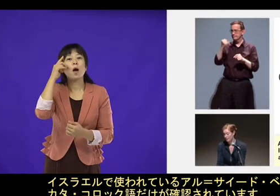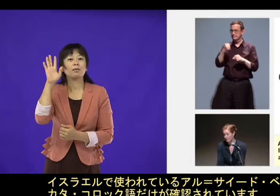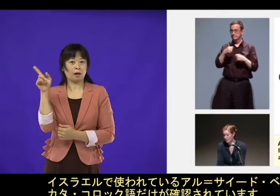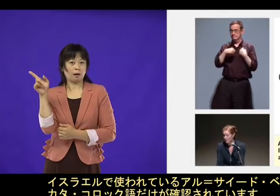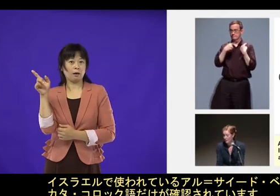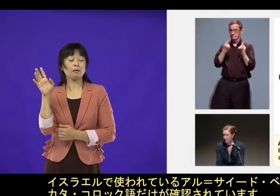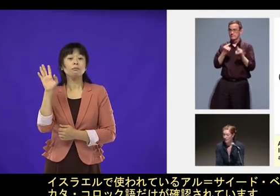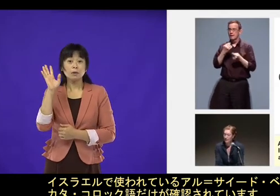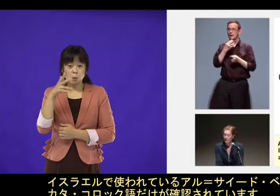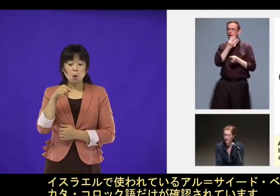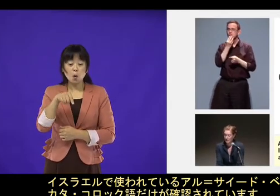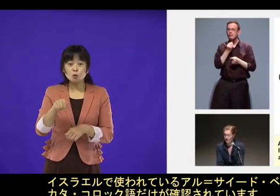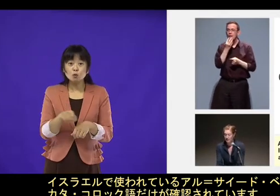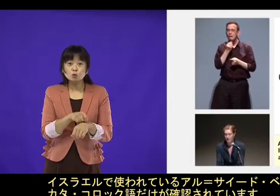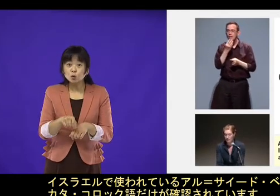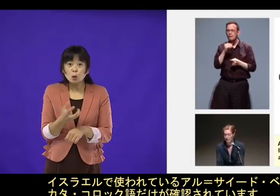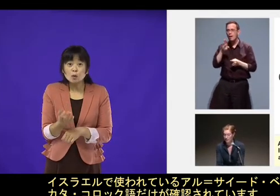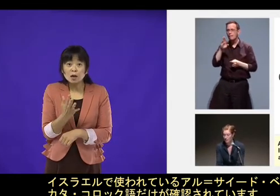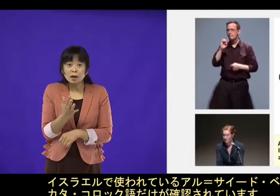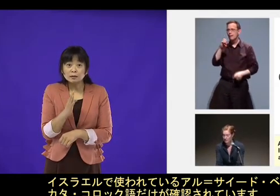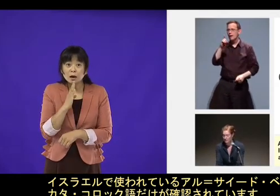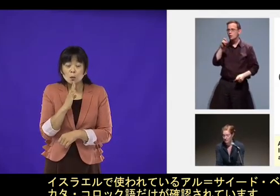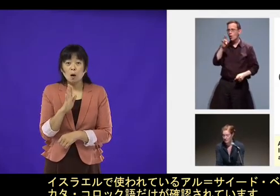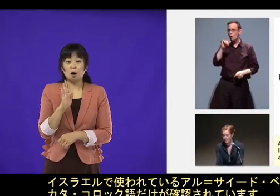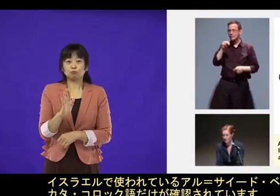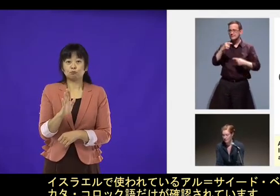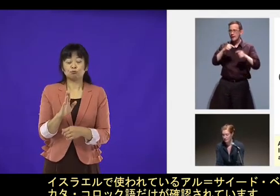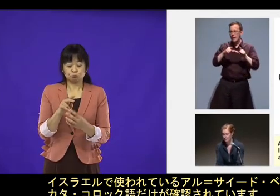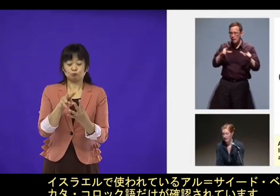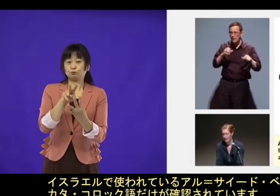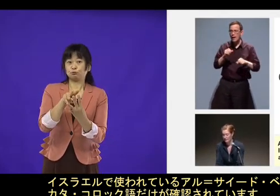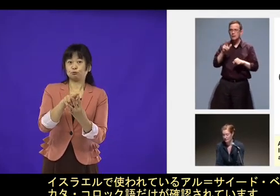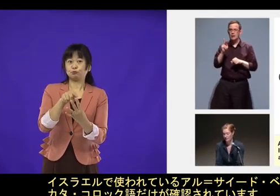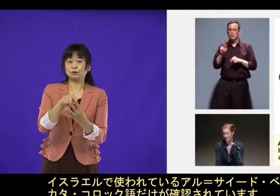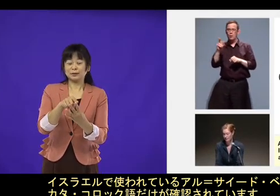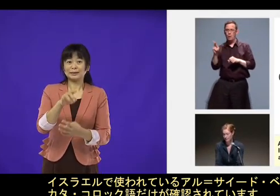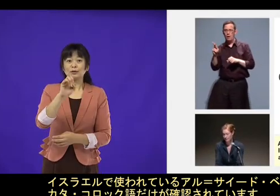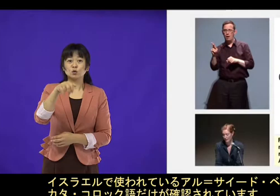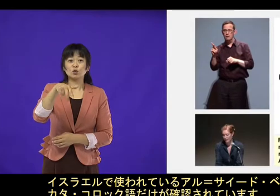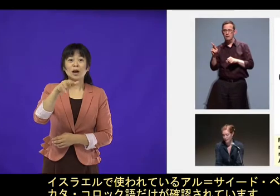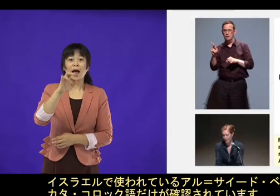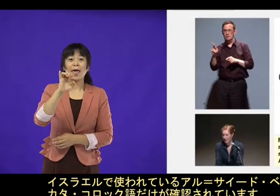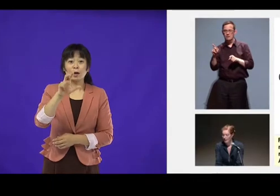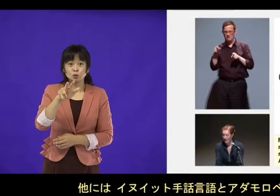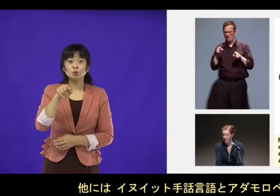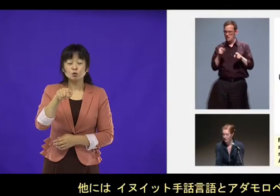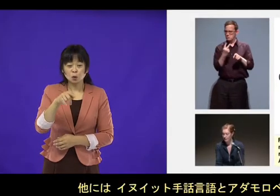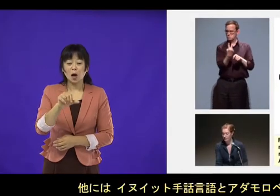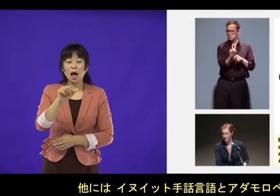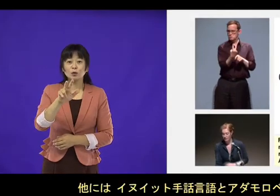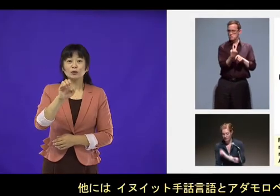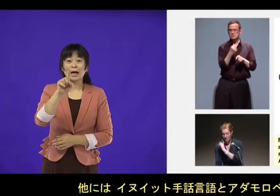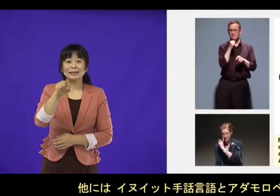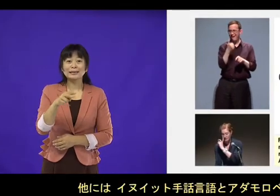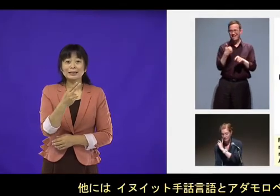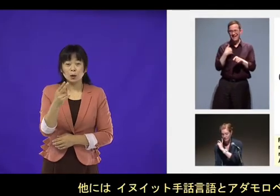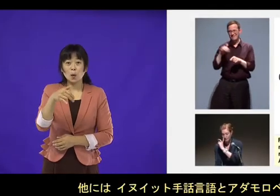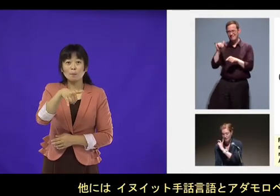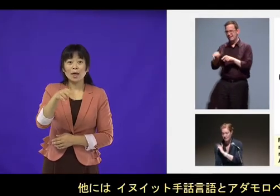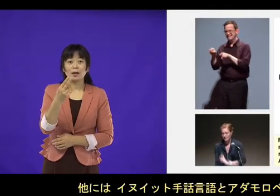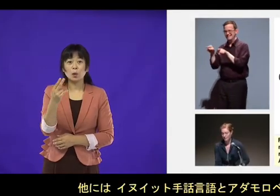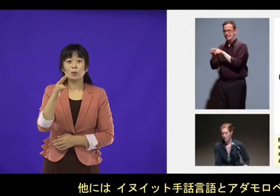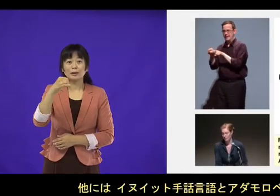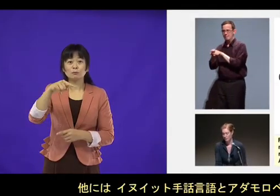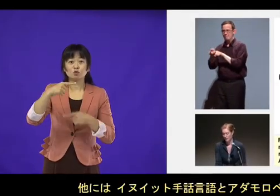used in Israel, as well as Katakolok are the only attested sign languages that lack this feature. And furthermore, the sets